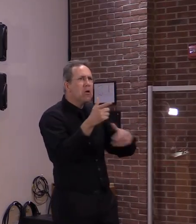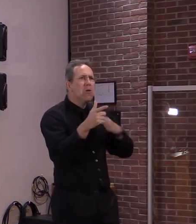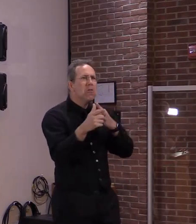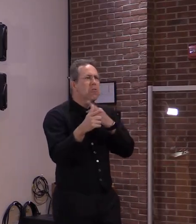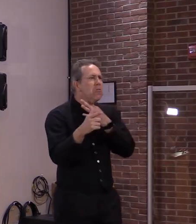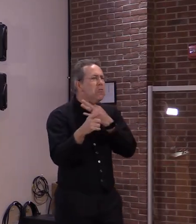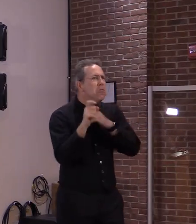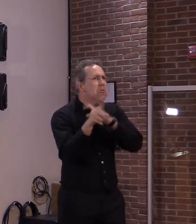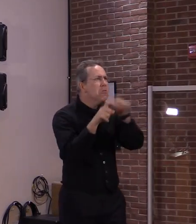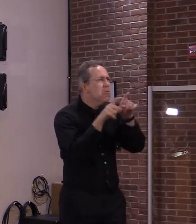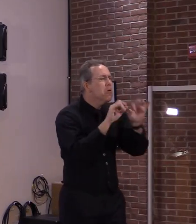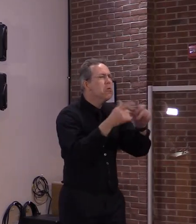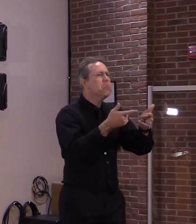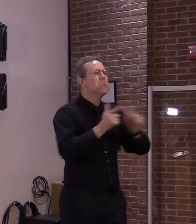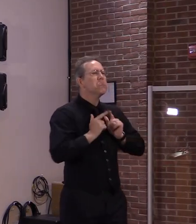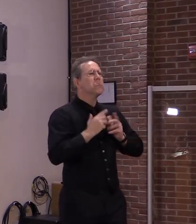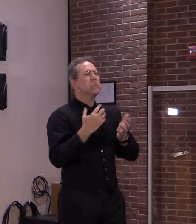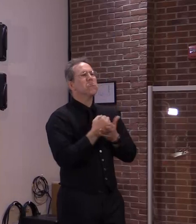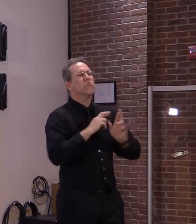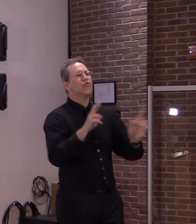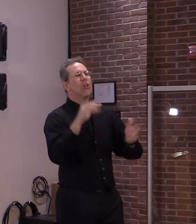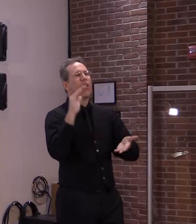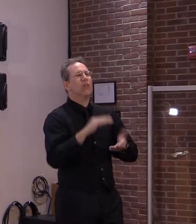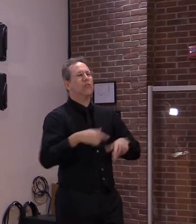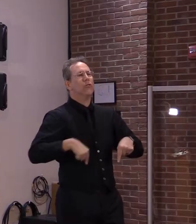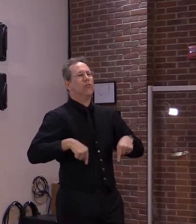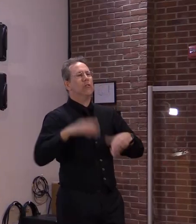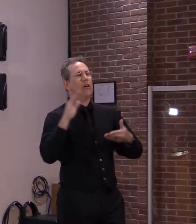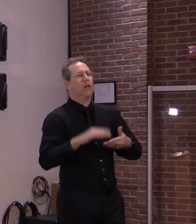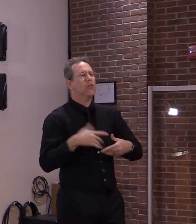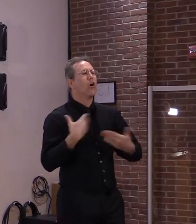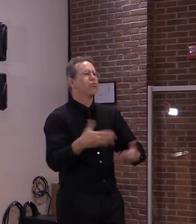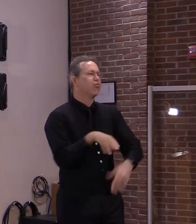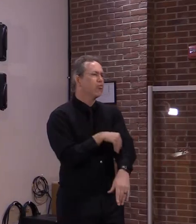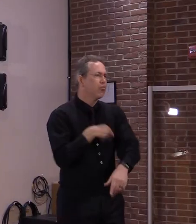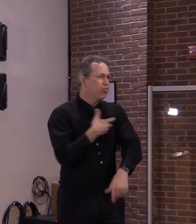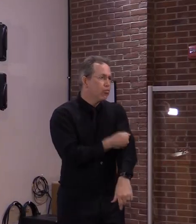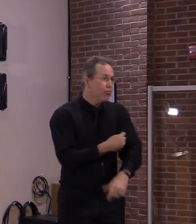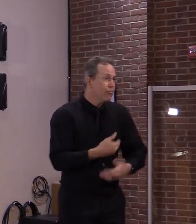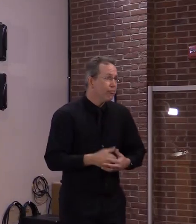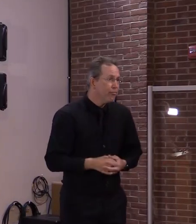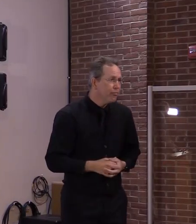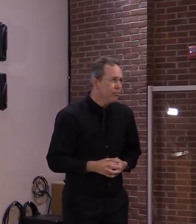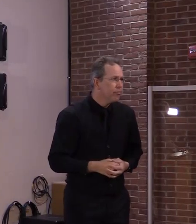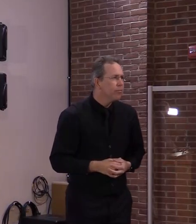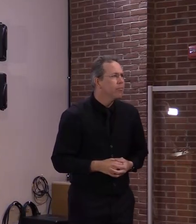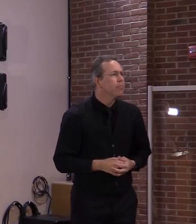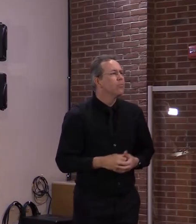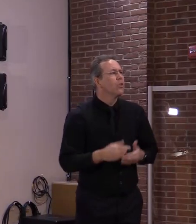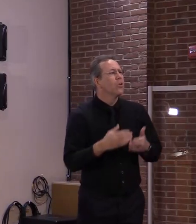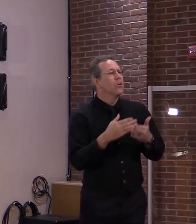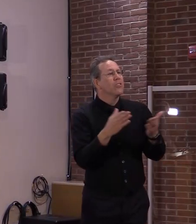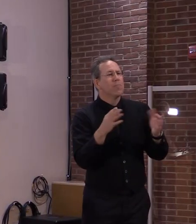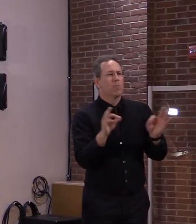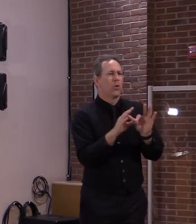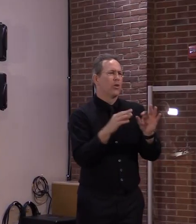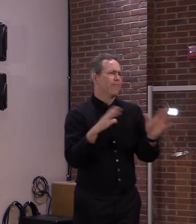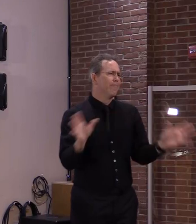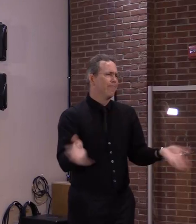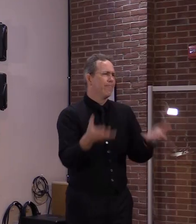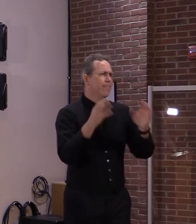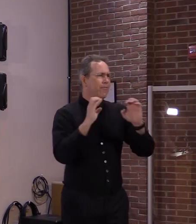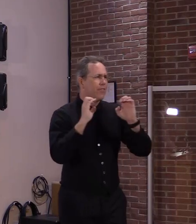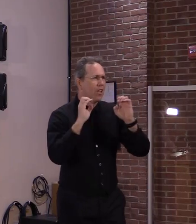actually educational and conversational on a very individual scale, because there are so many